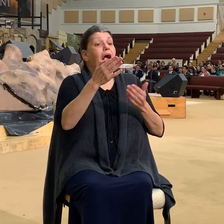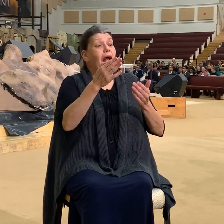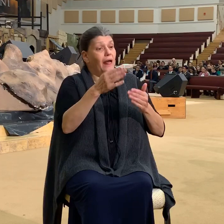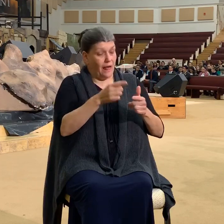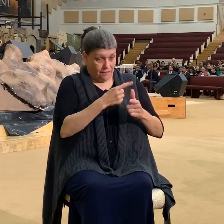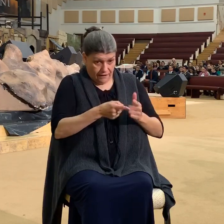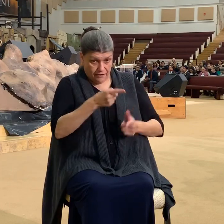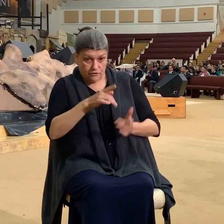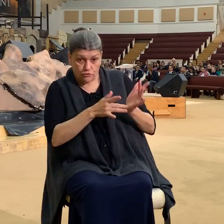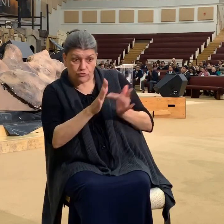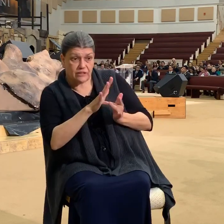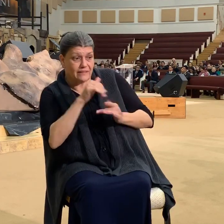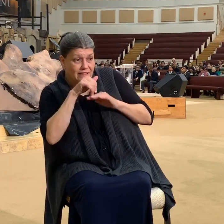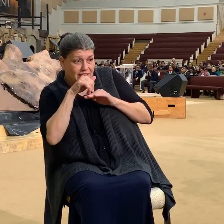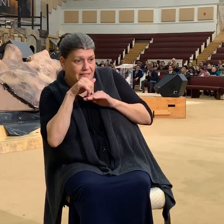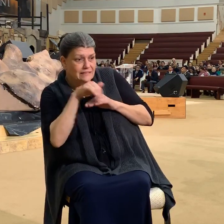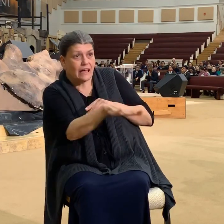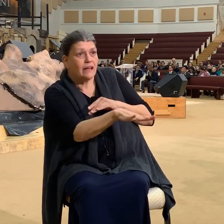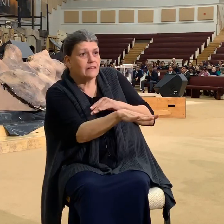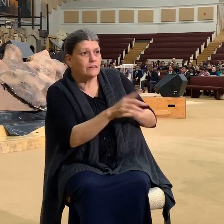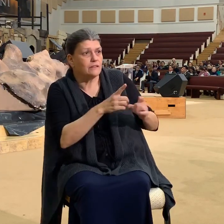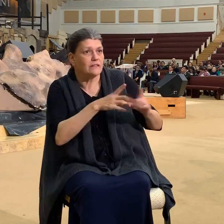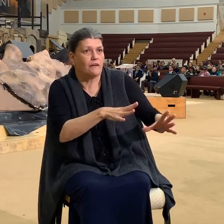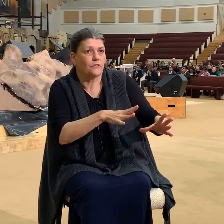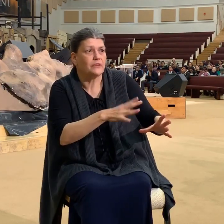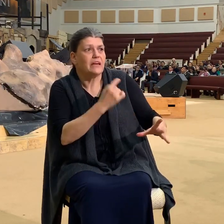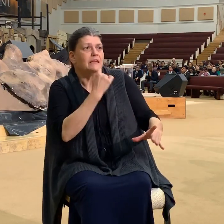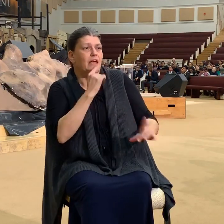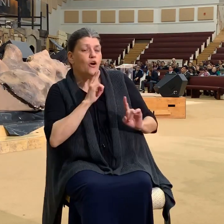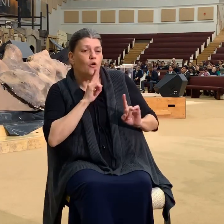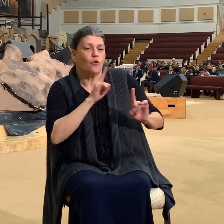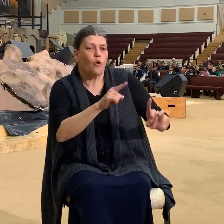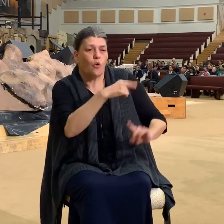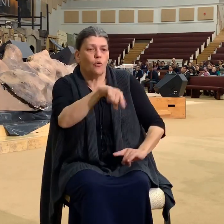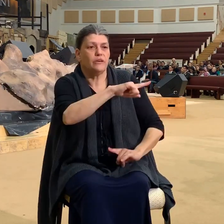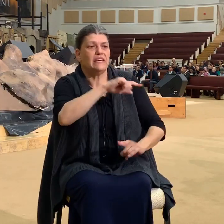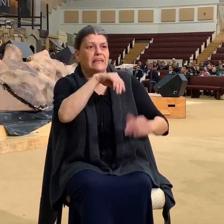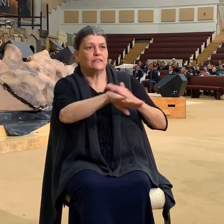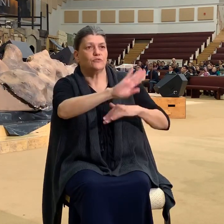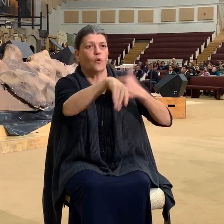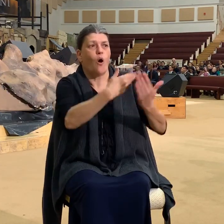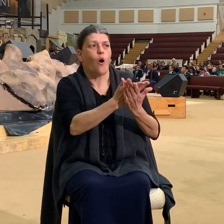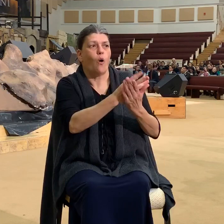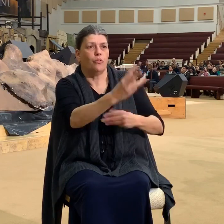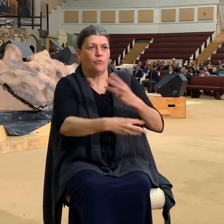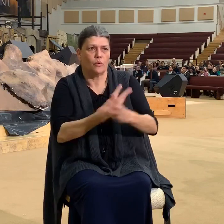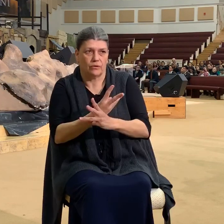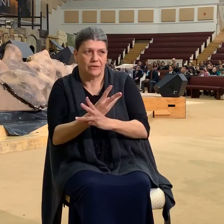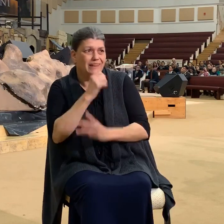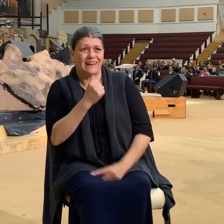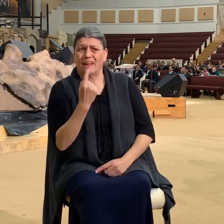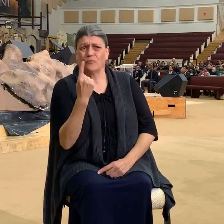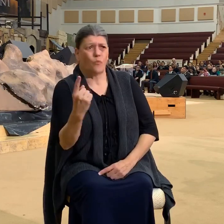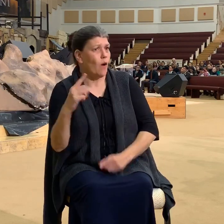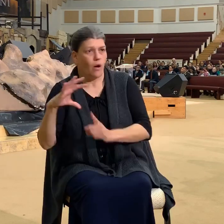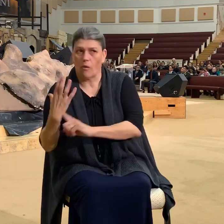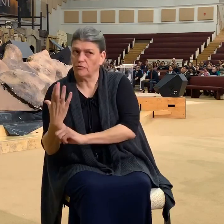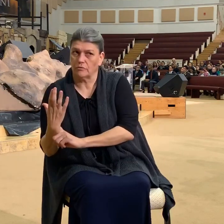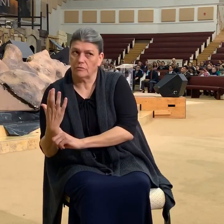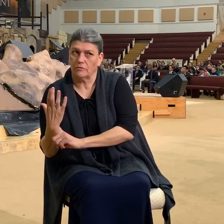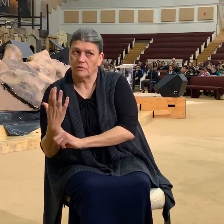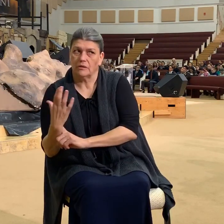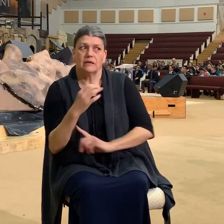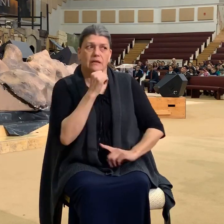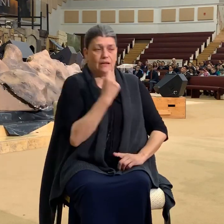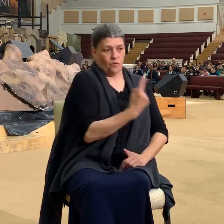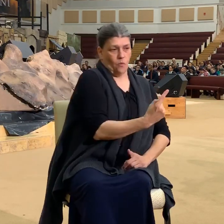ye into all the world." Everybody say all the world. All the world. Not to just one culture, not to